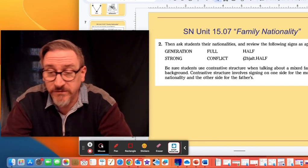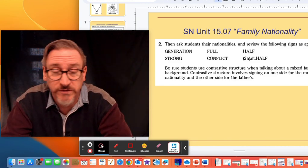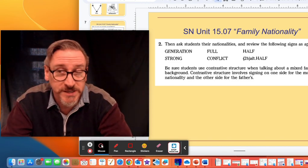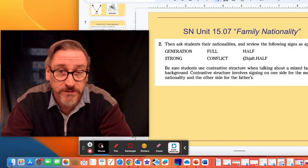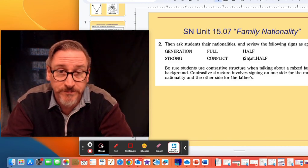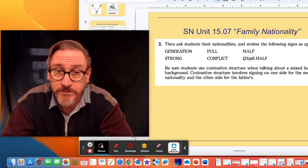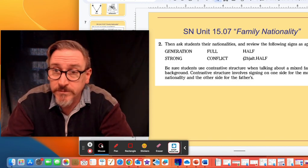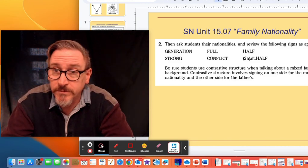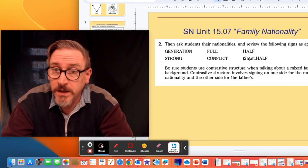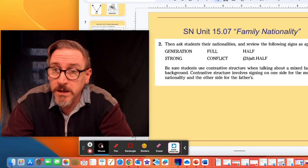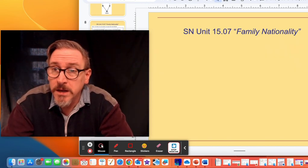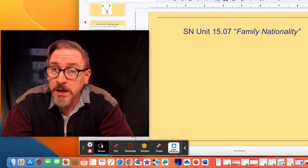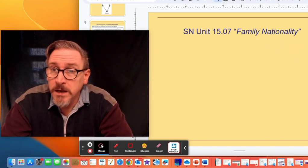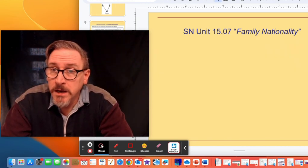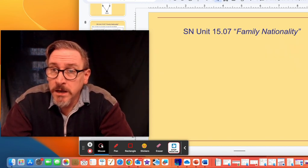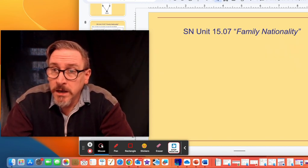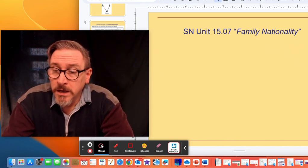really confusing.